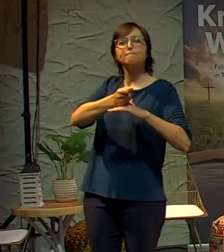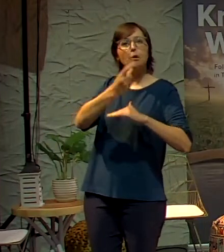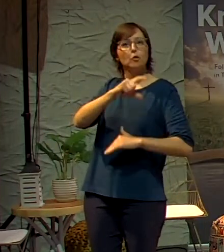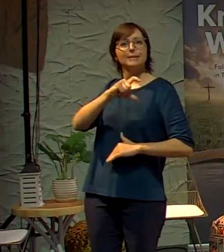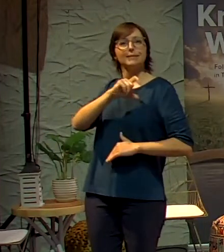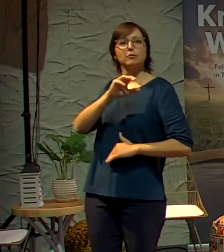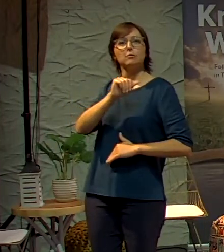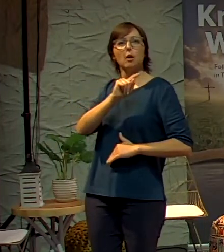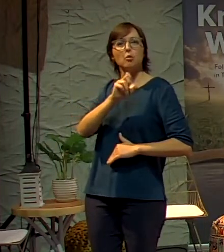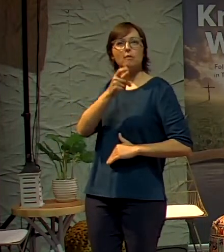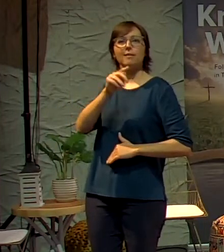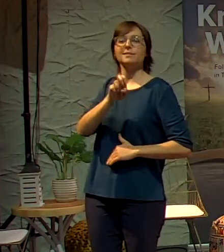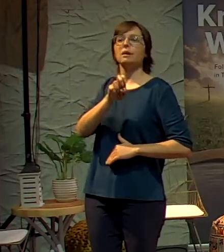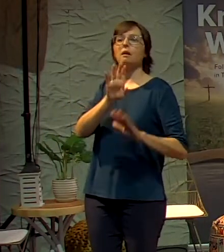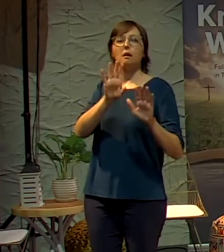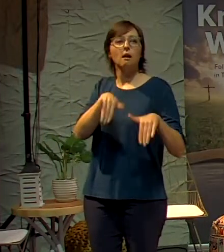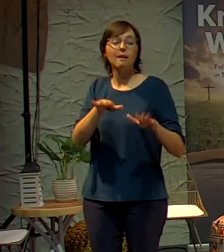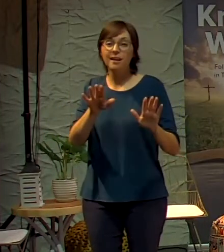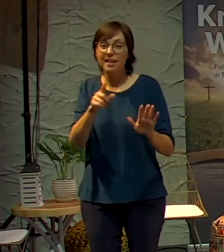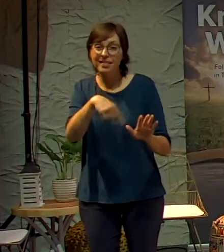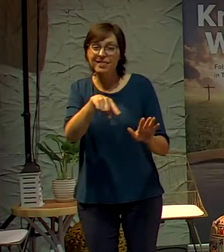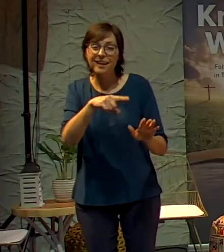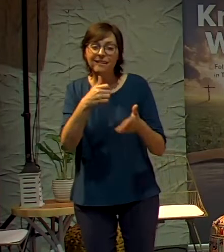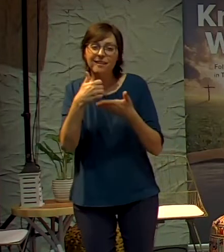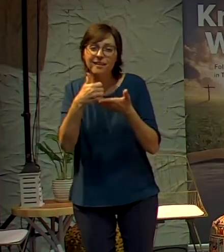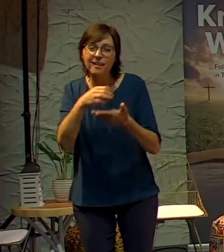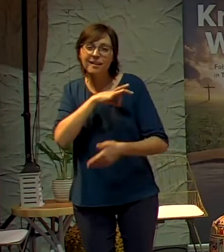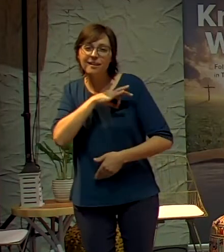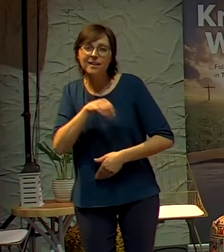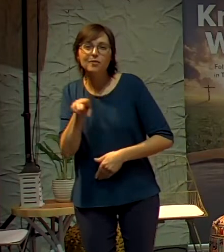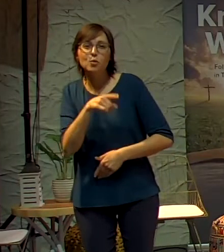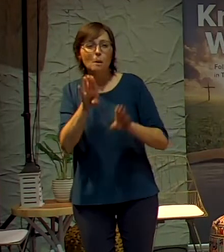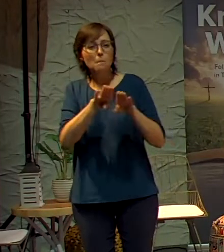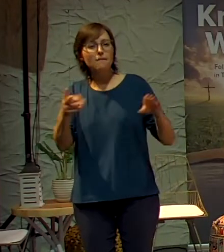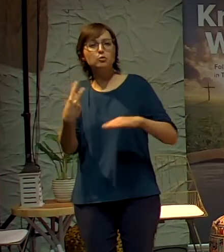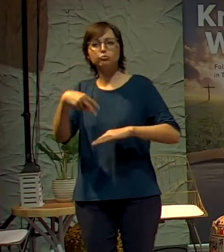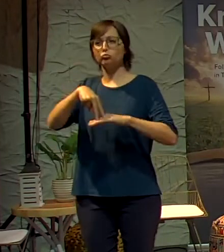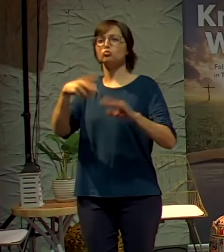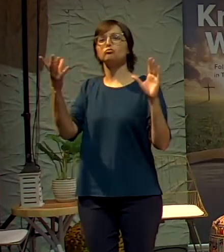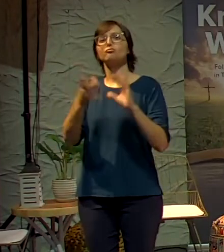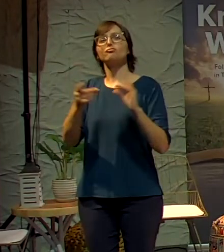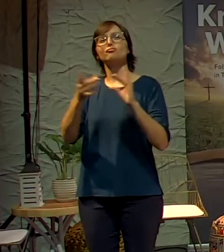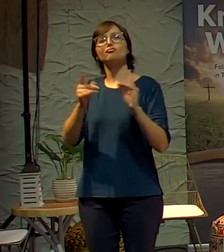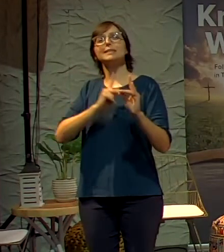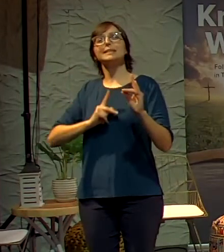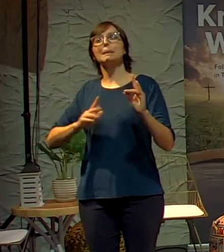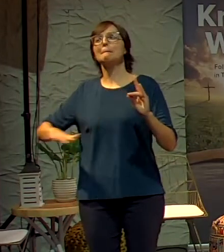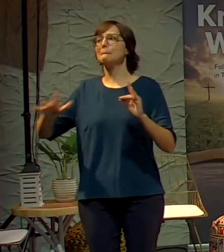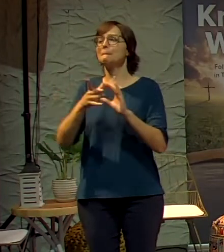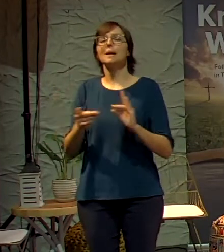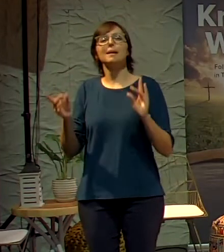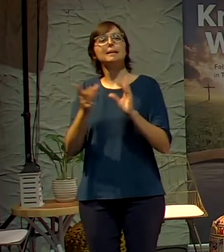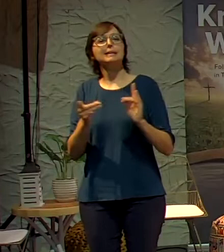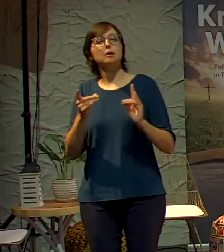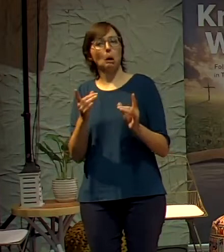them. They've done you and me a favor, giving you a platform for preaching the kingdom news. And don't worry about what you'll